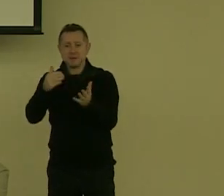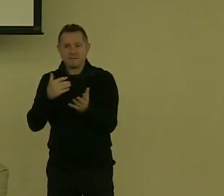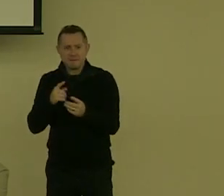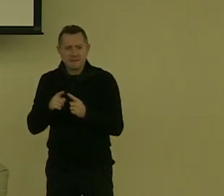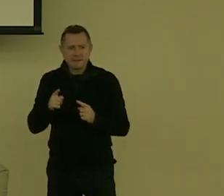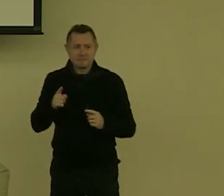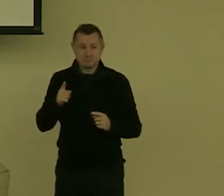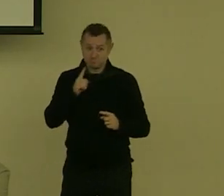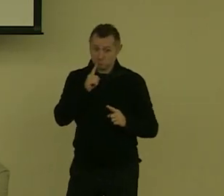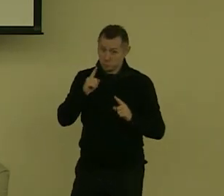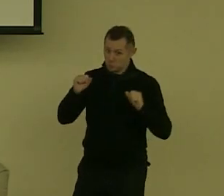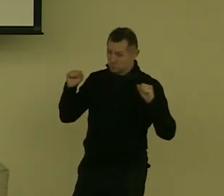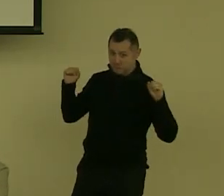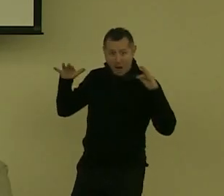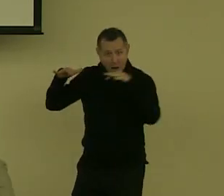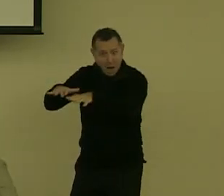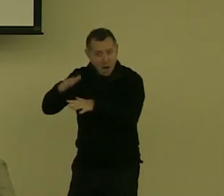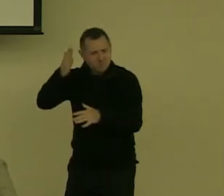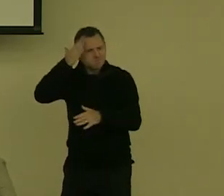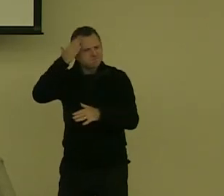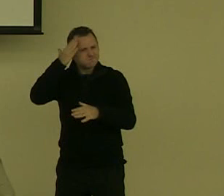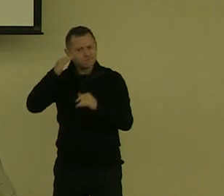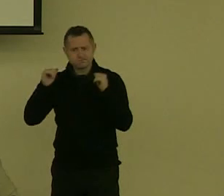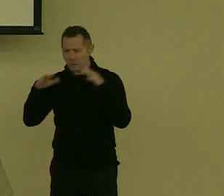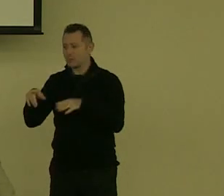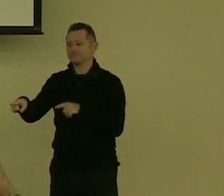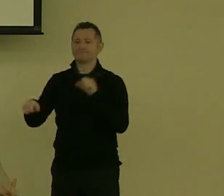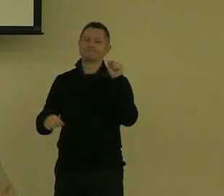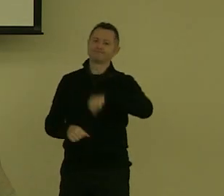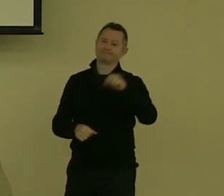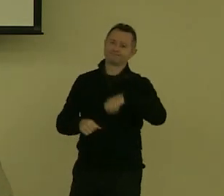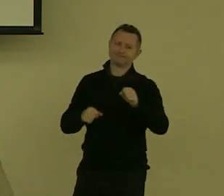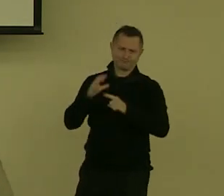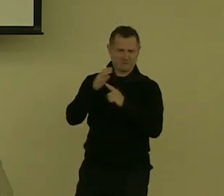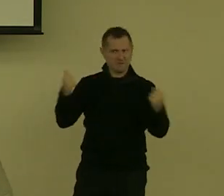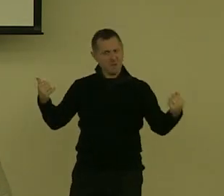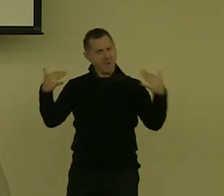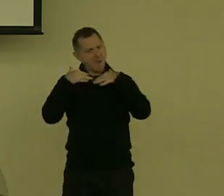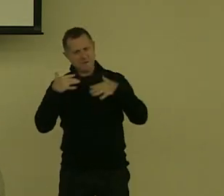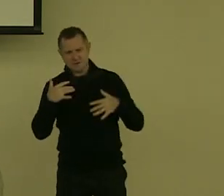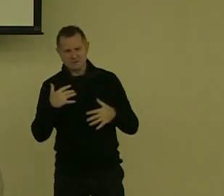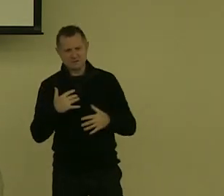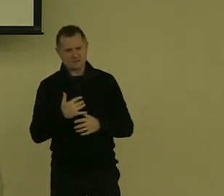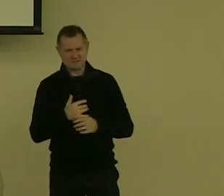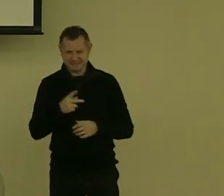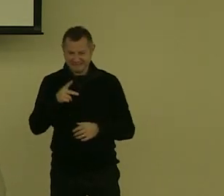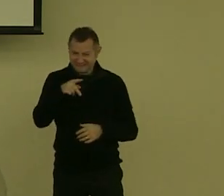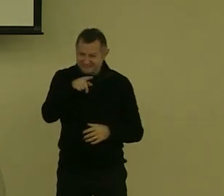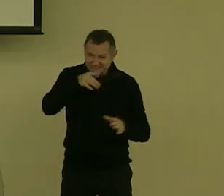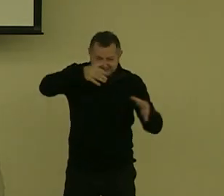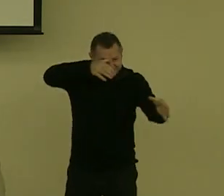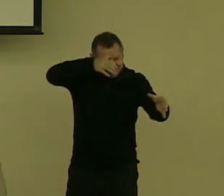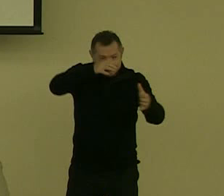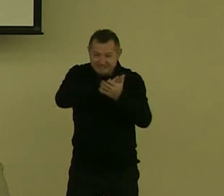thing. Yeah. And for me, it was good. And a lot of people look at me like I was crazy, and they're like, oh, you're writing a dissertation, and you're writing weekly